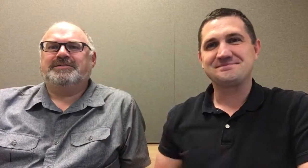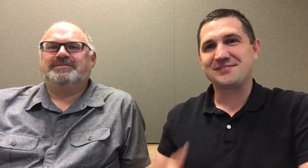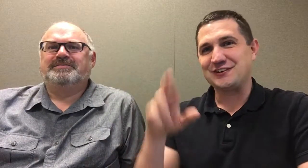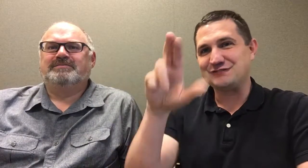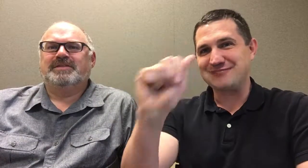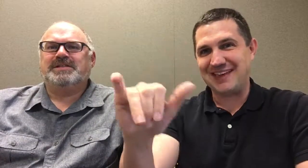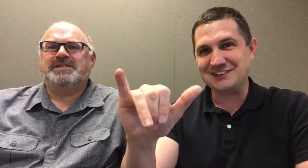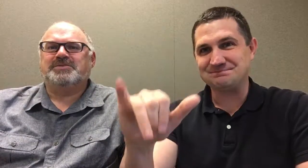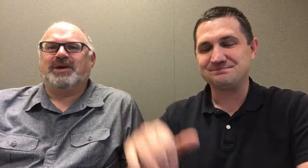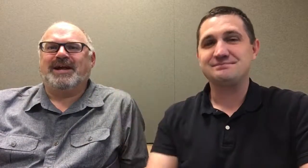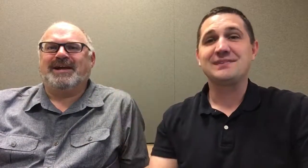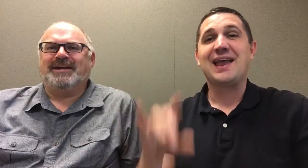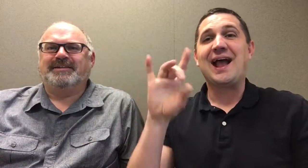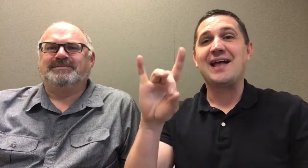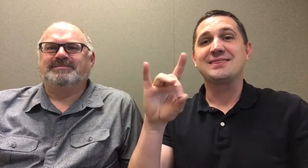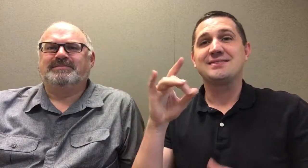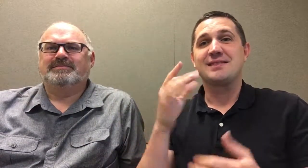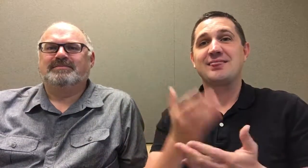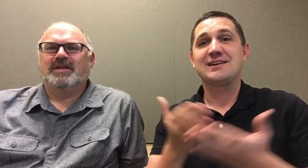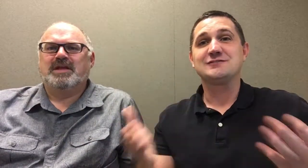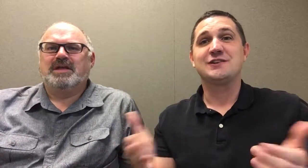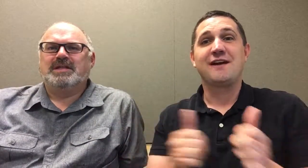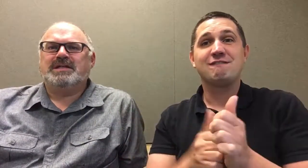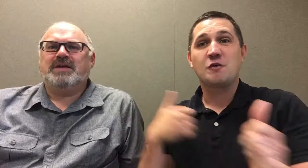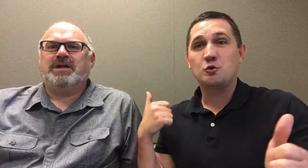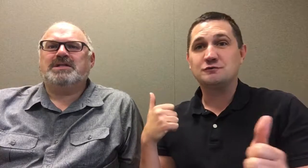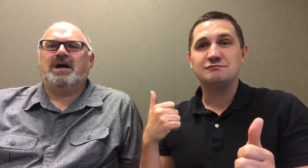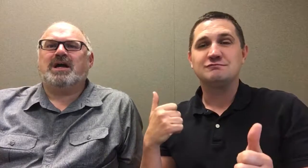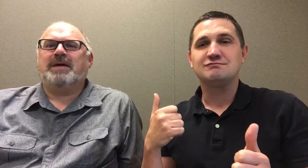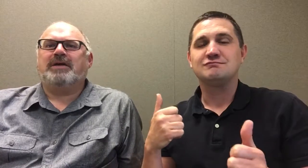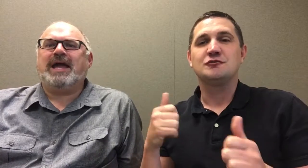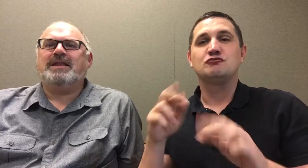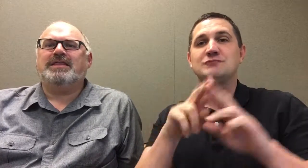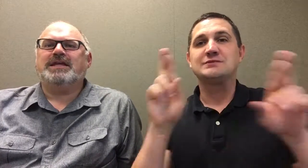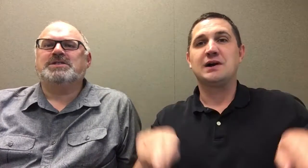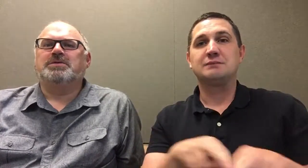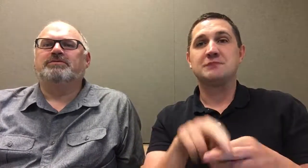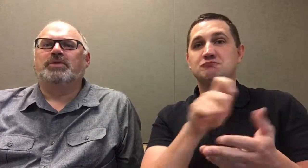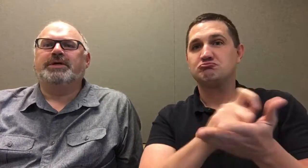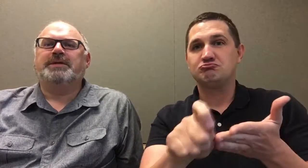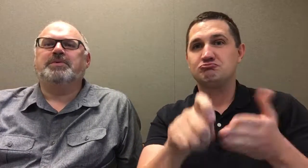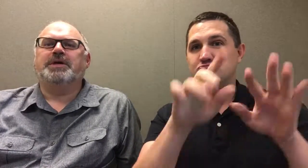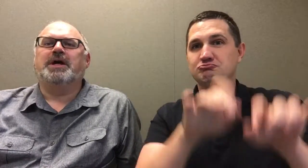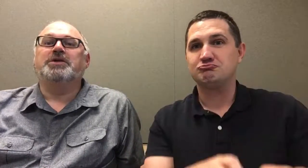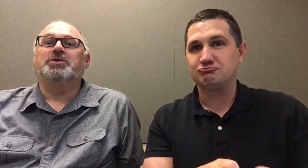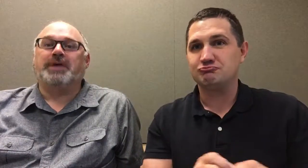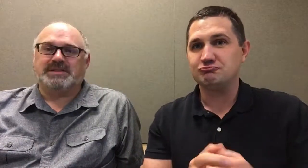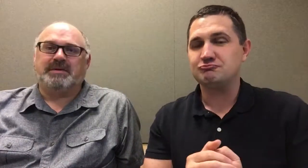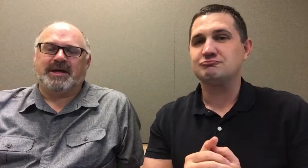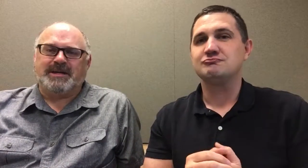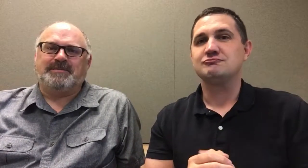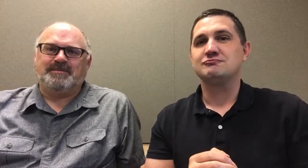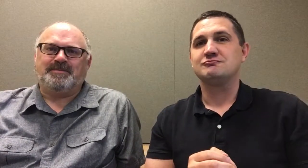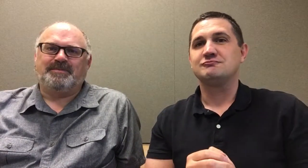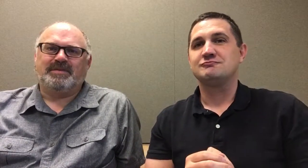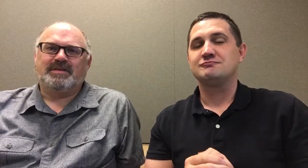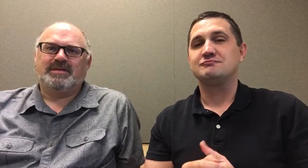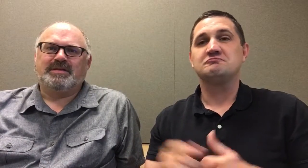Hey there, this is Ray. Today I want to talk about 8 things to avoid putting on your resume.